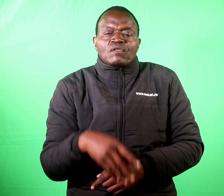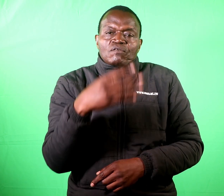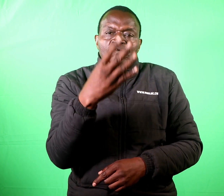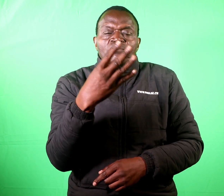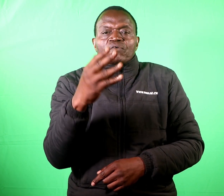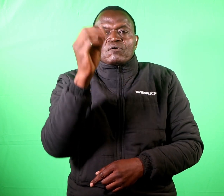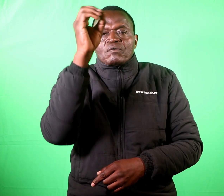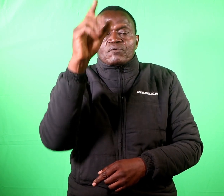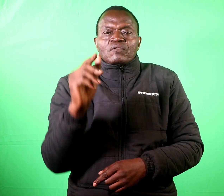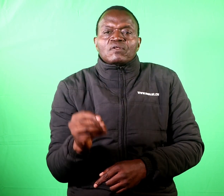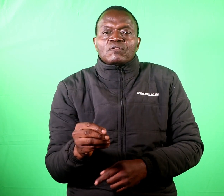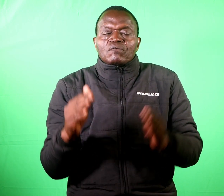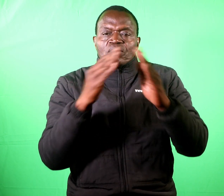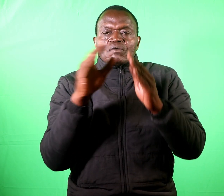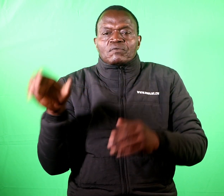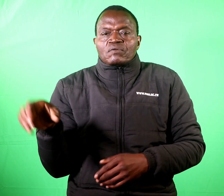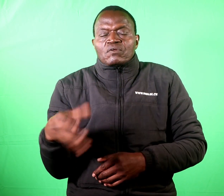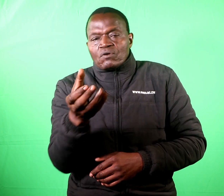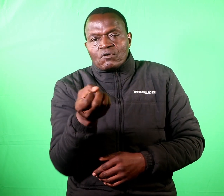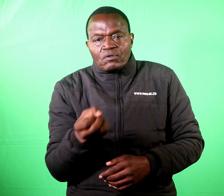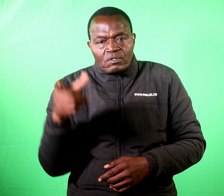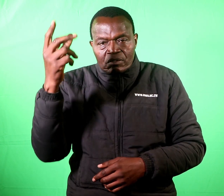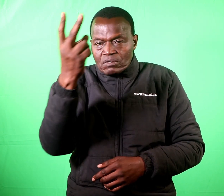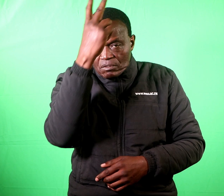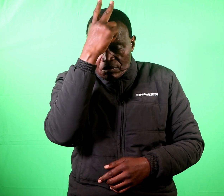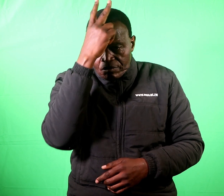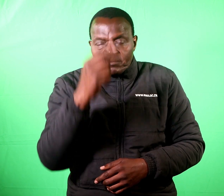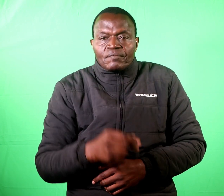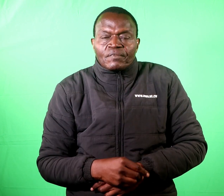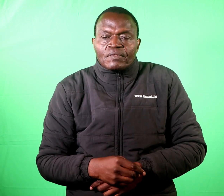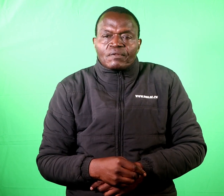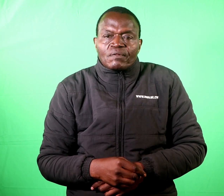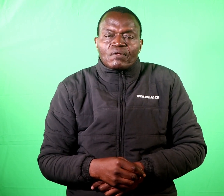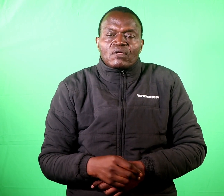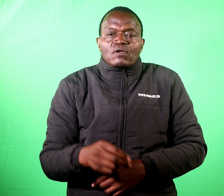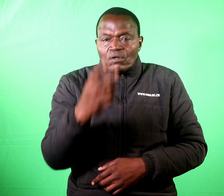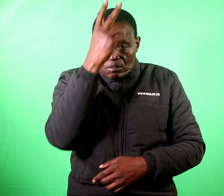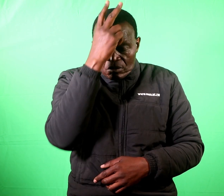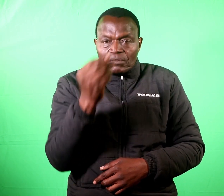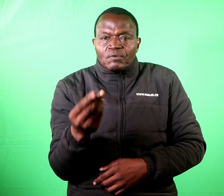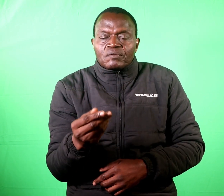44% of households owned goats. Goats prices ranged from